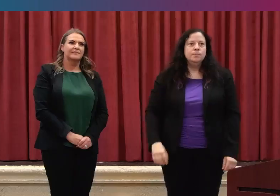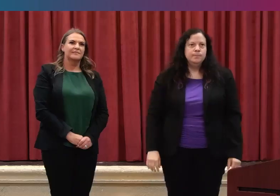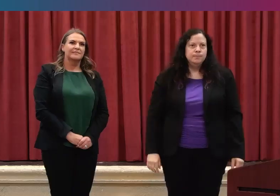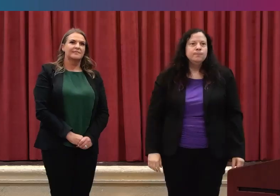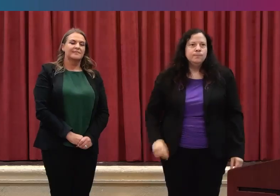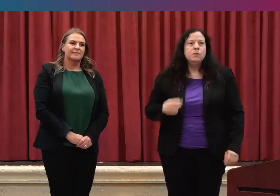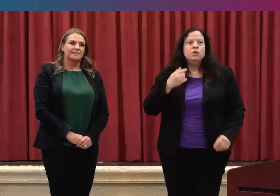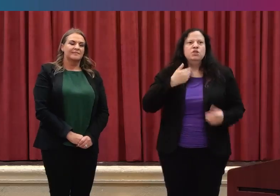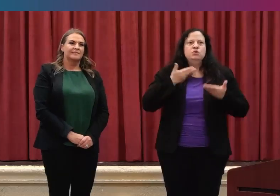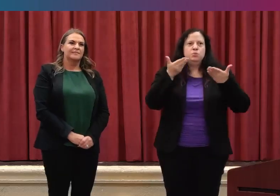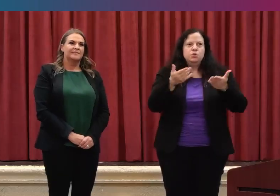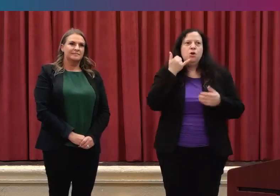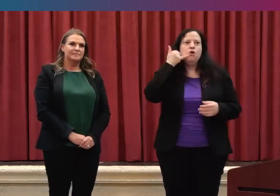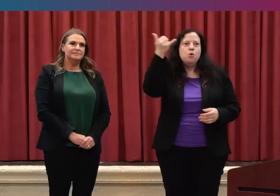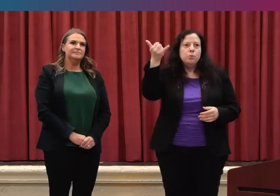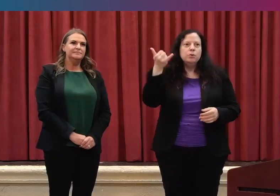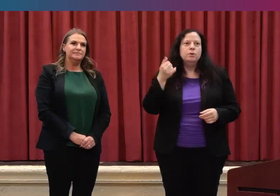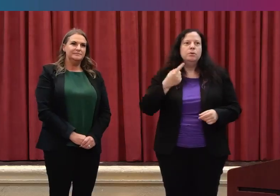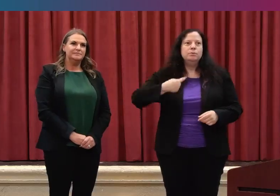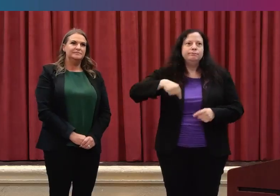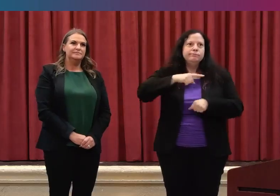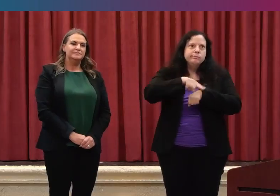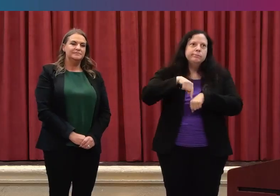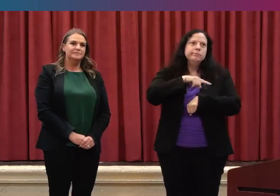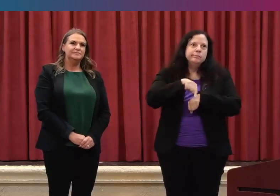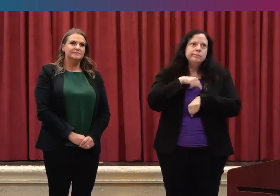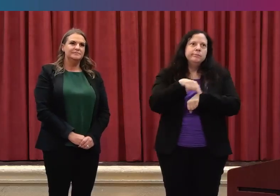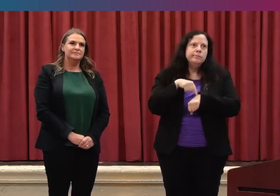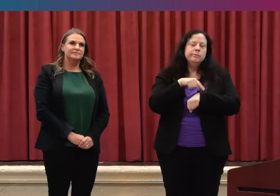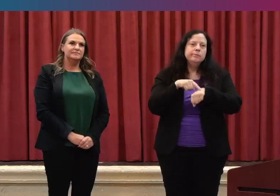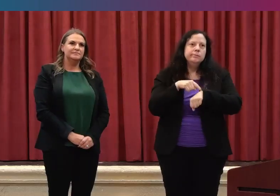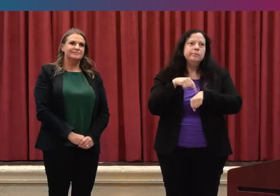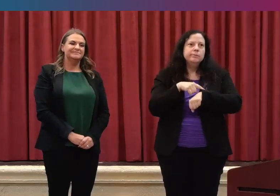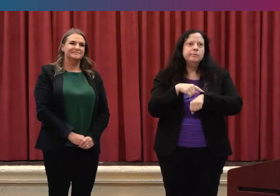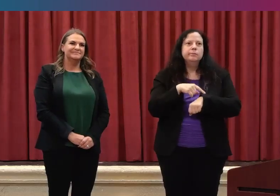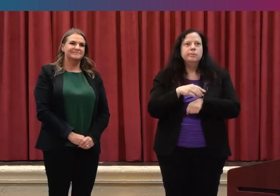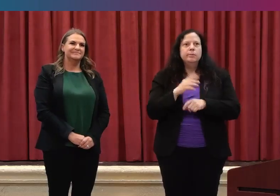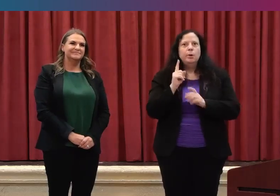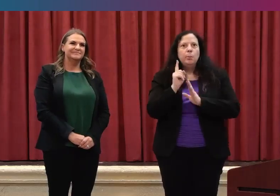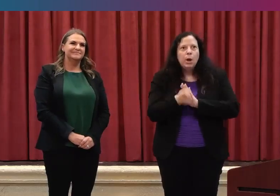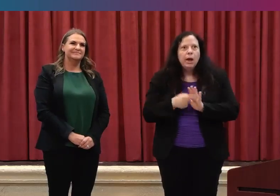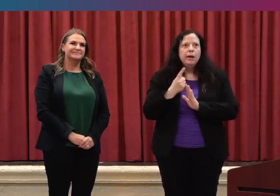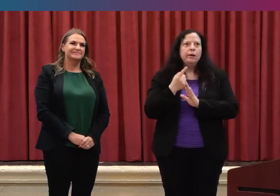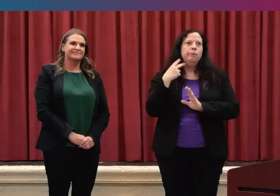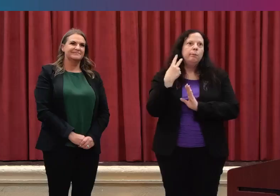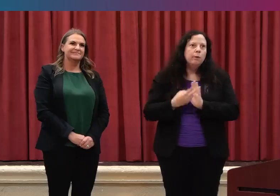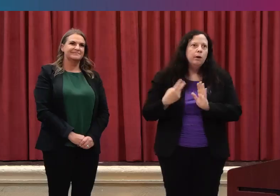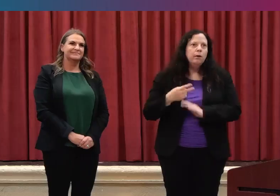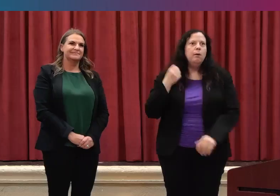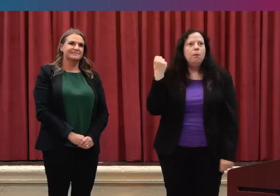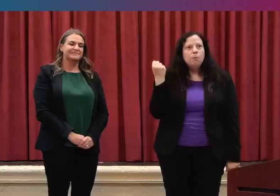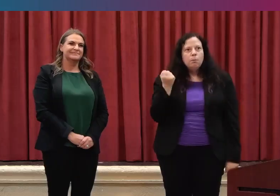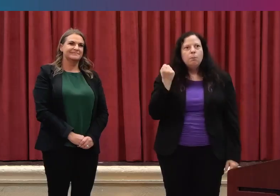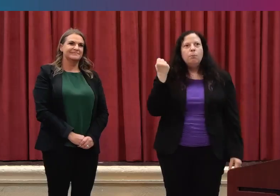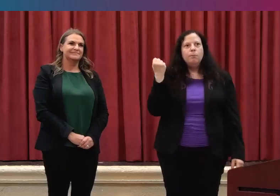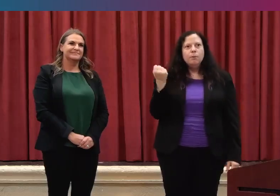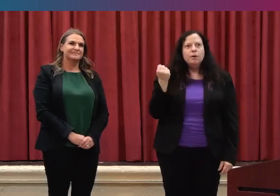than requesting something when you call, you know, as the time goes on. You know, you're waiting on hold for 40 minutes, many hours, or holding and holding and